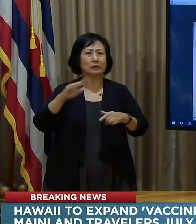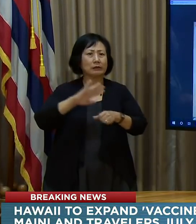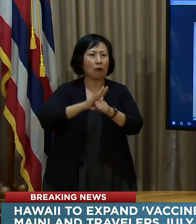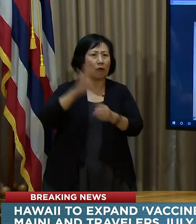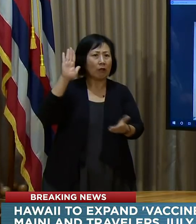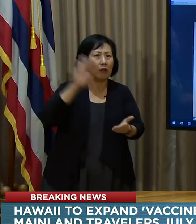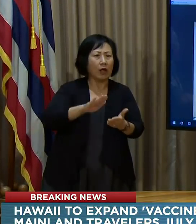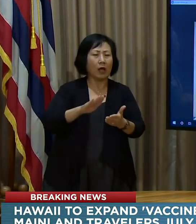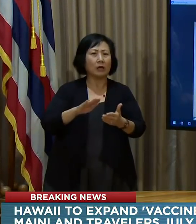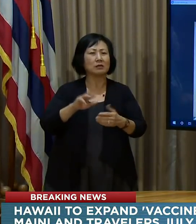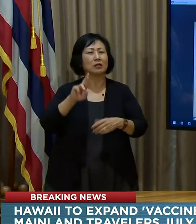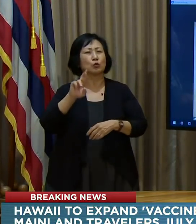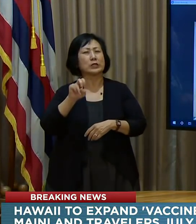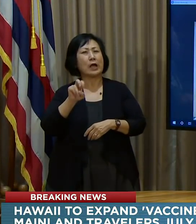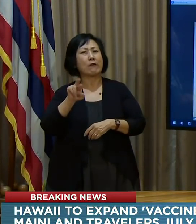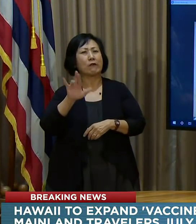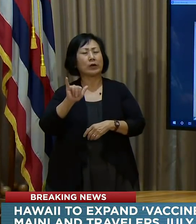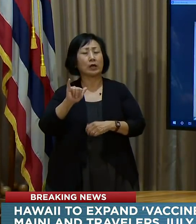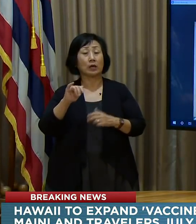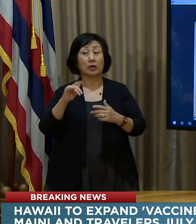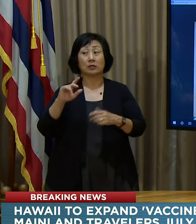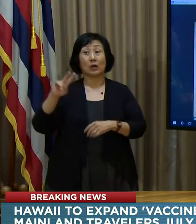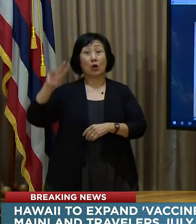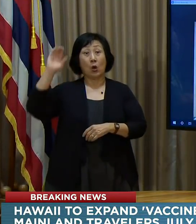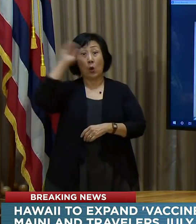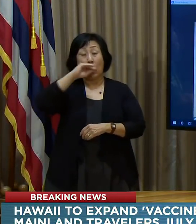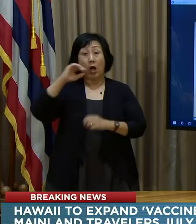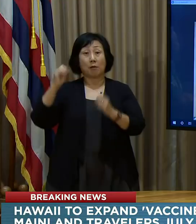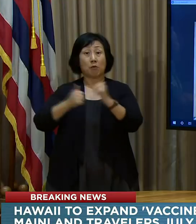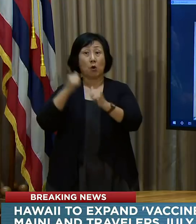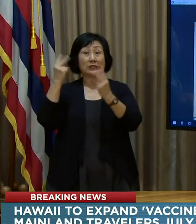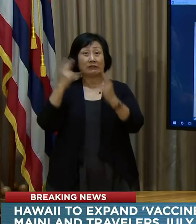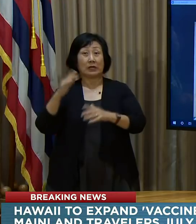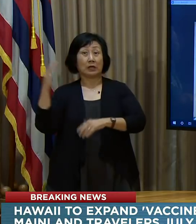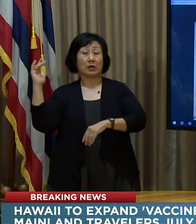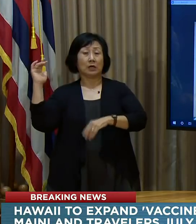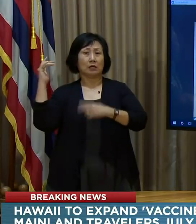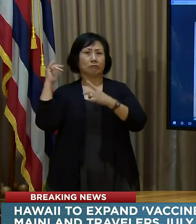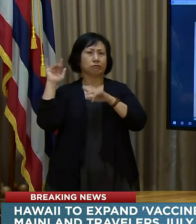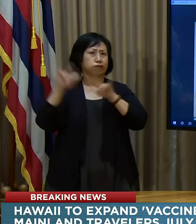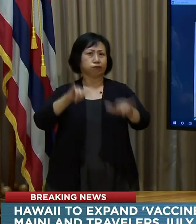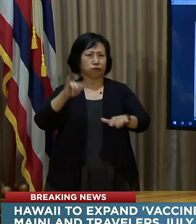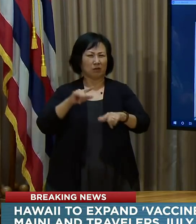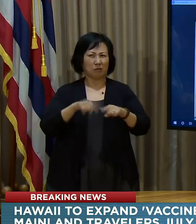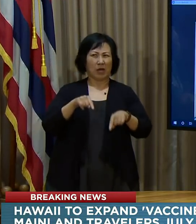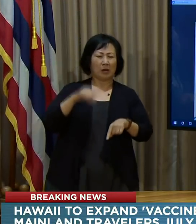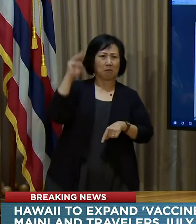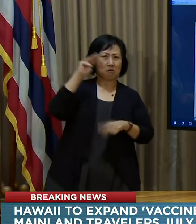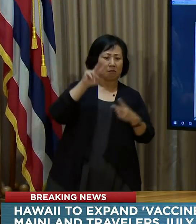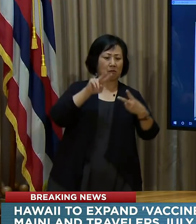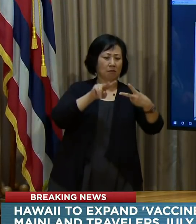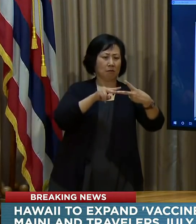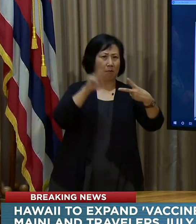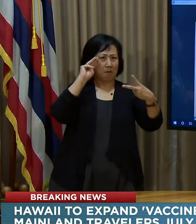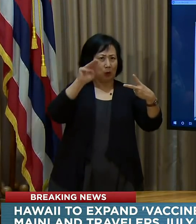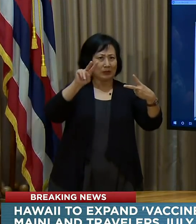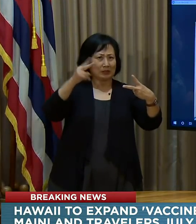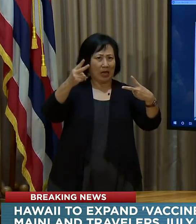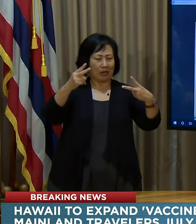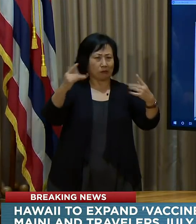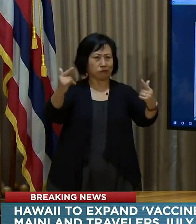industry, second bar none to Oahu. And it has taxed some of our infrastructure in other areas, so it